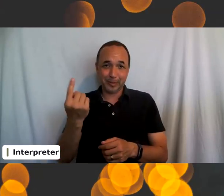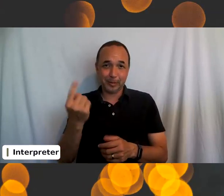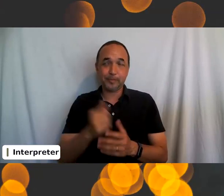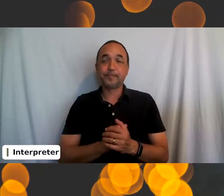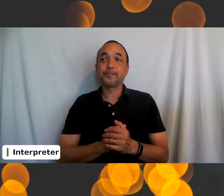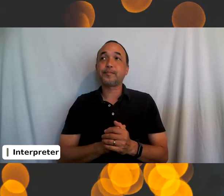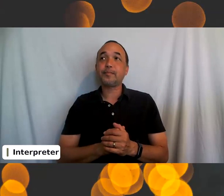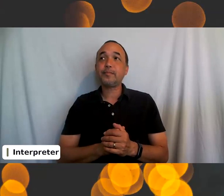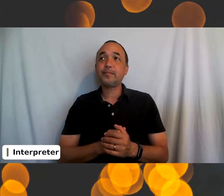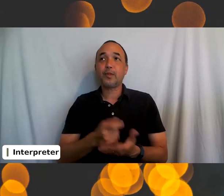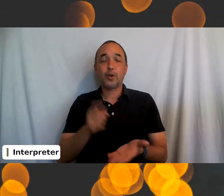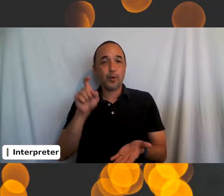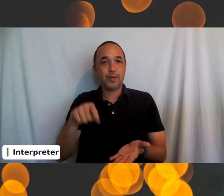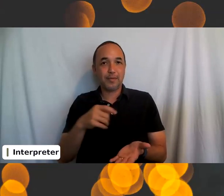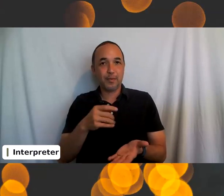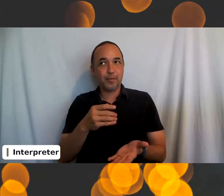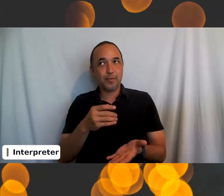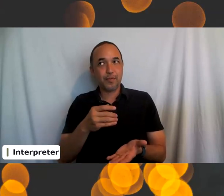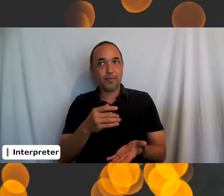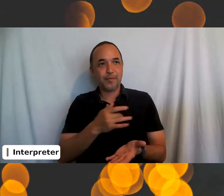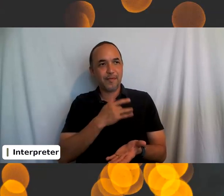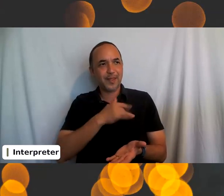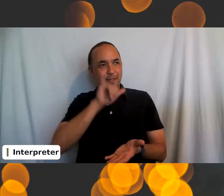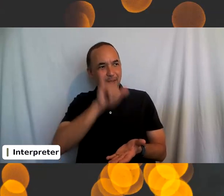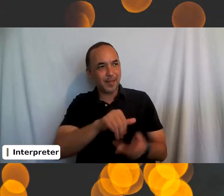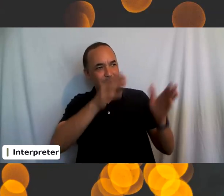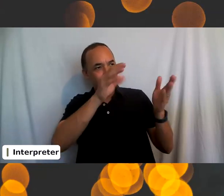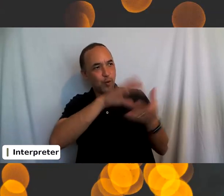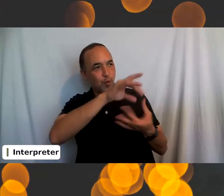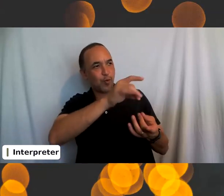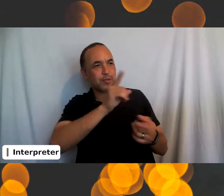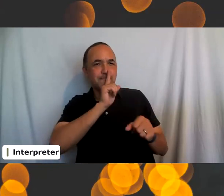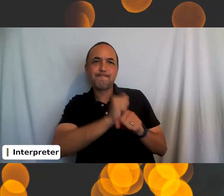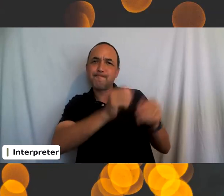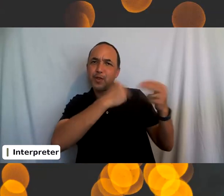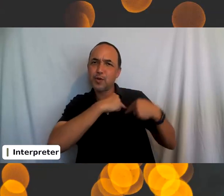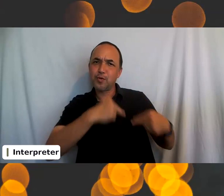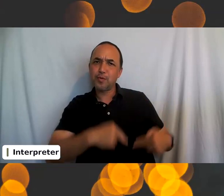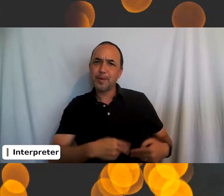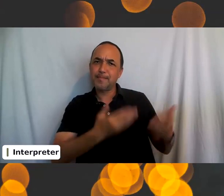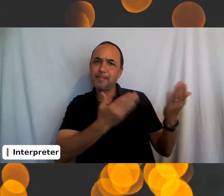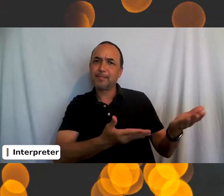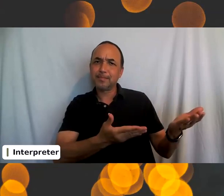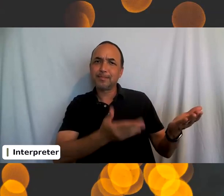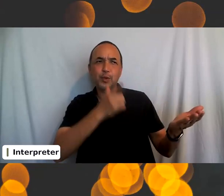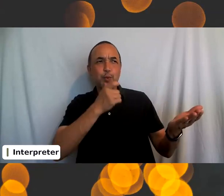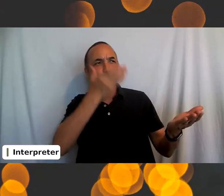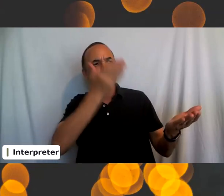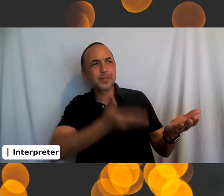of have to humanize these spirits and go, okay, who is this? Why are they